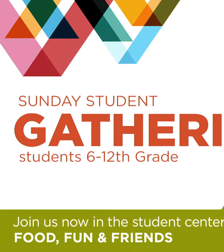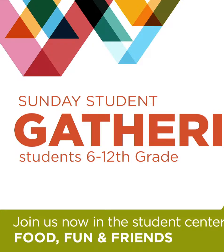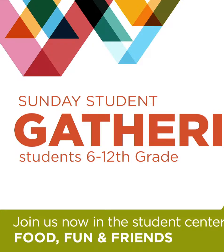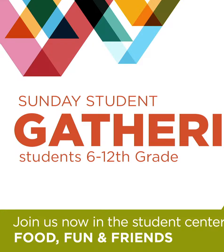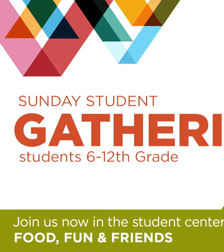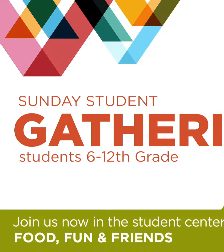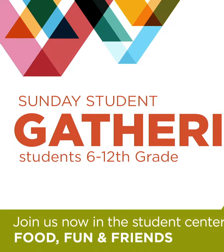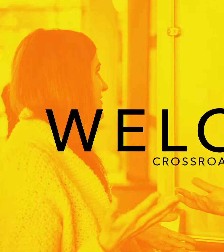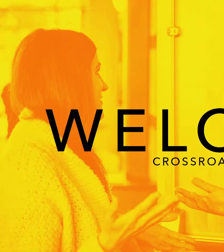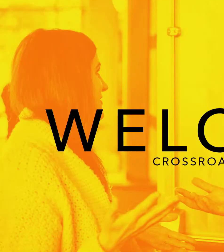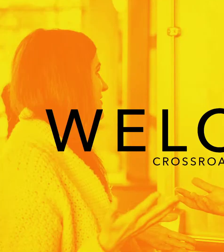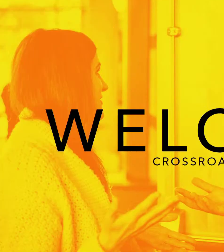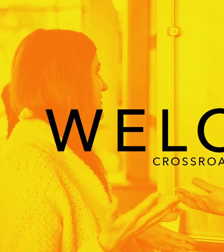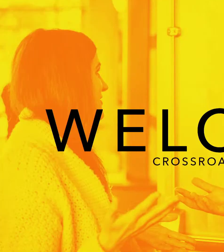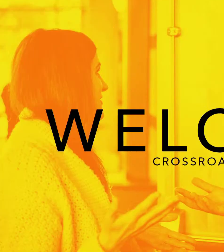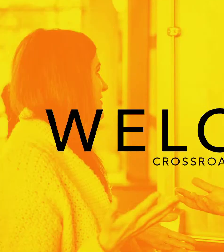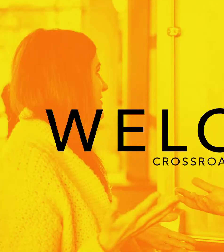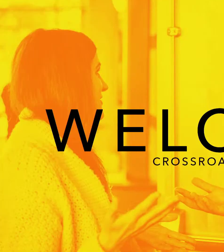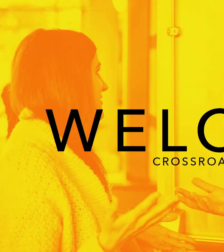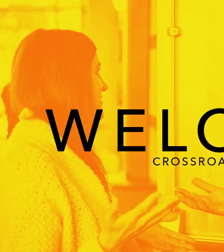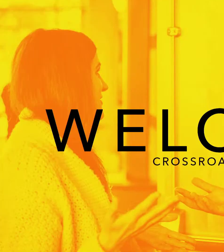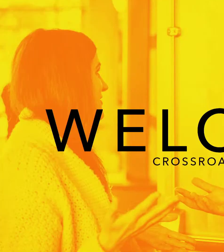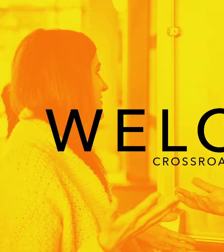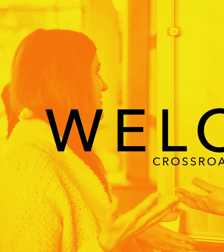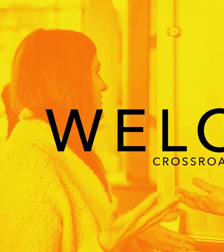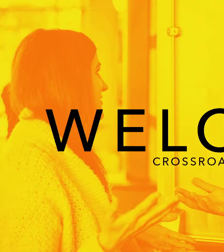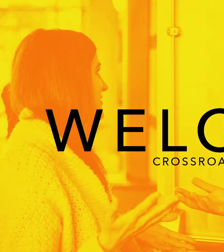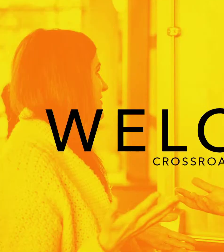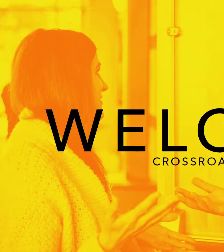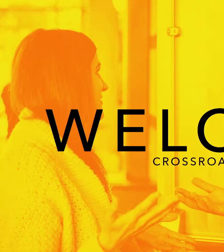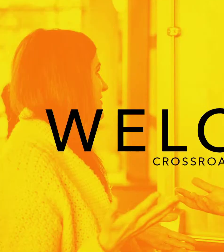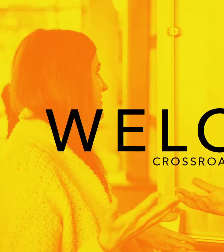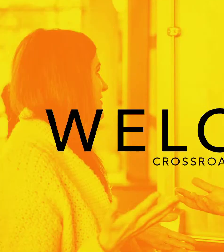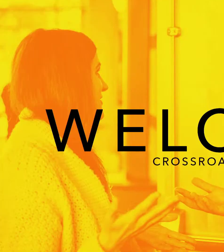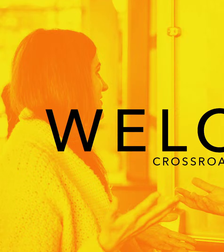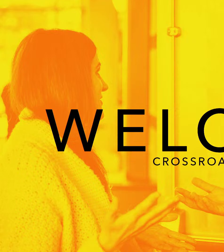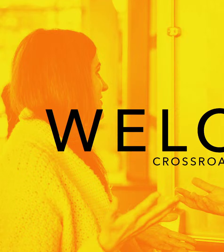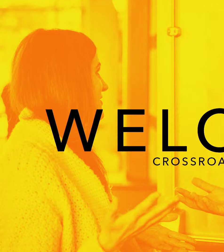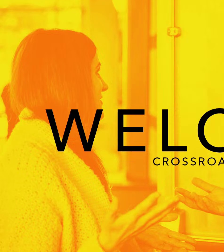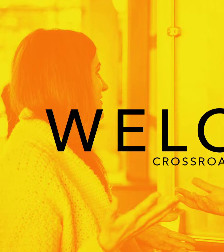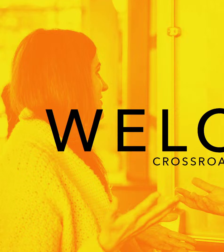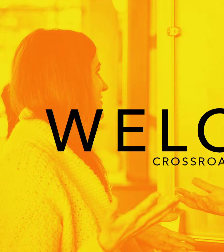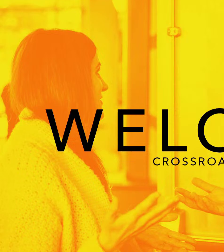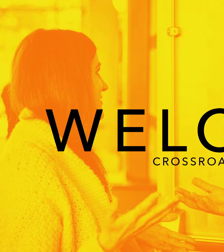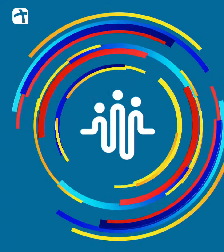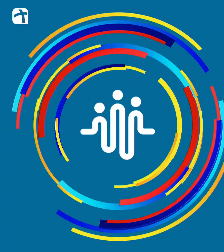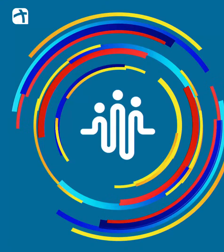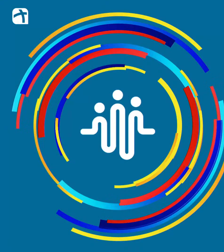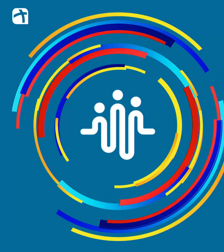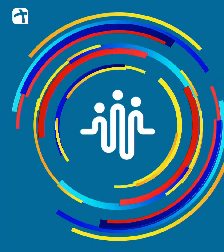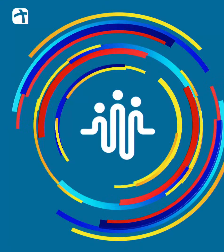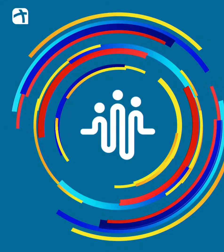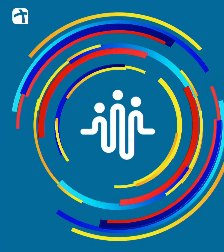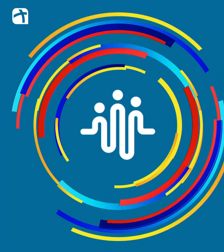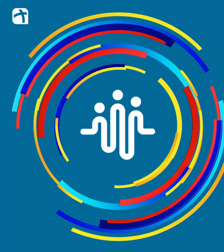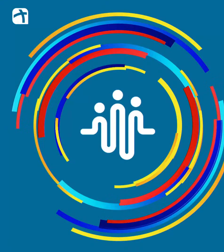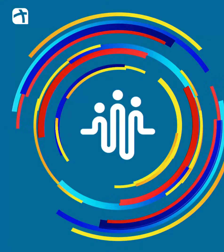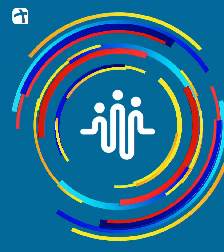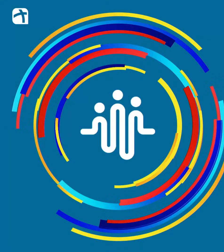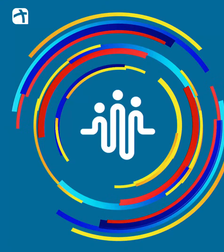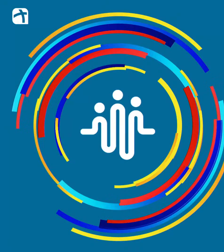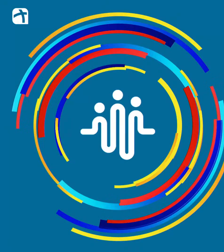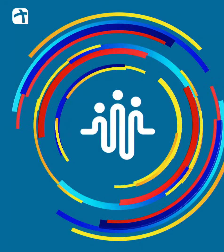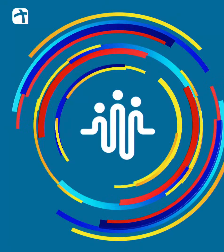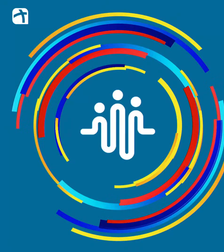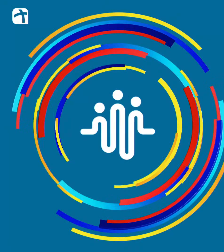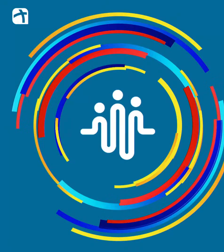fell. Oh, I've been afraid some days, but the road will lead us to a better